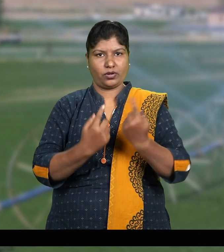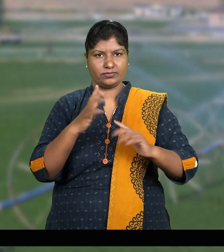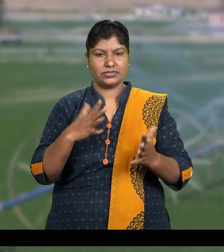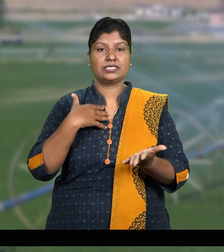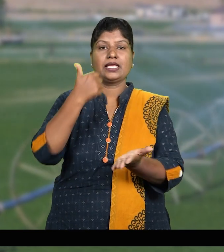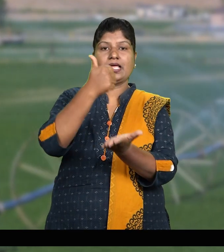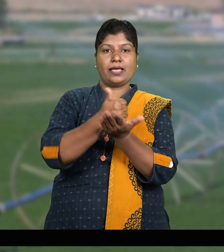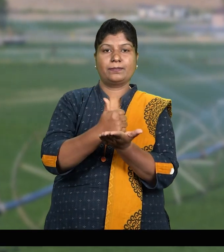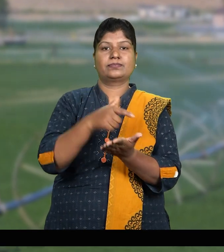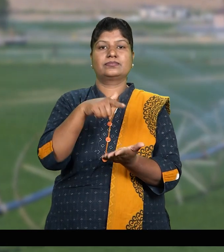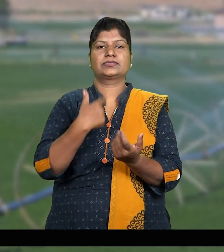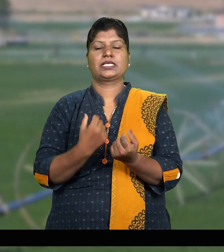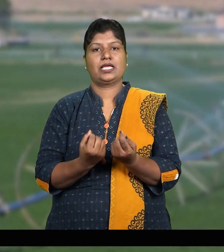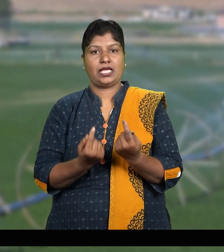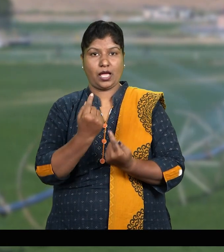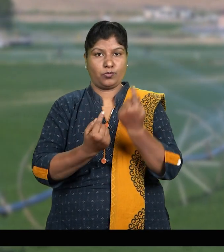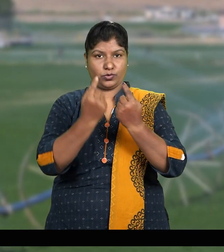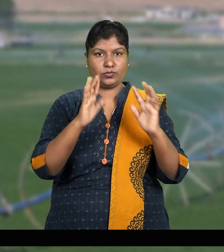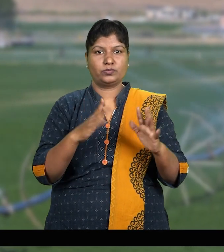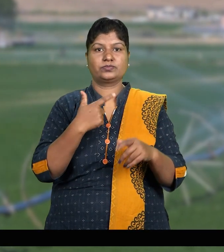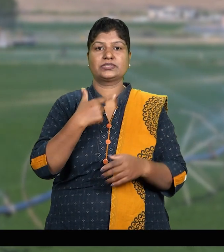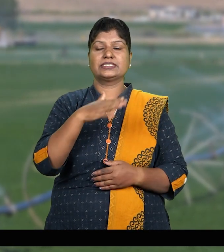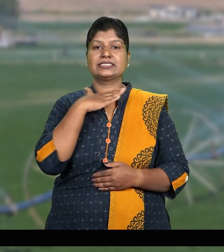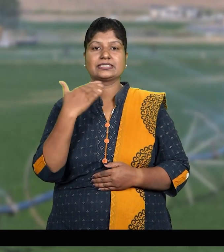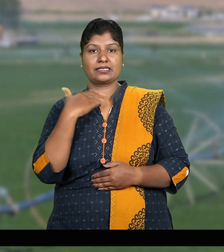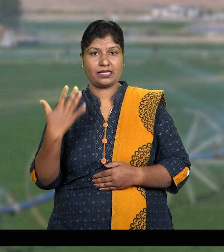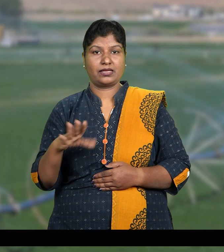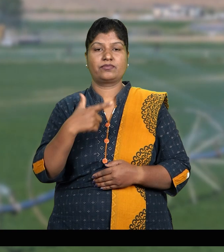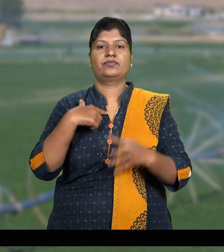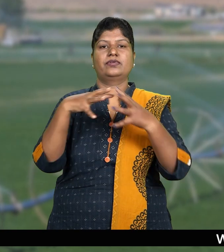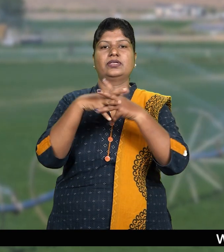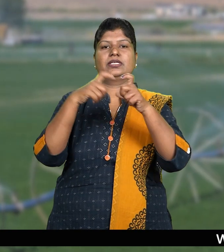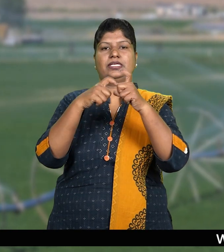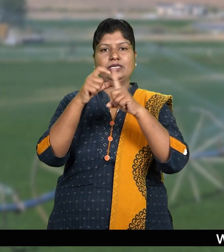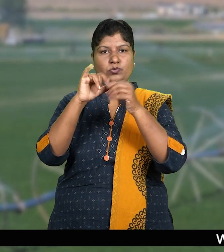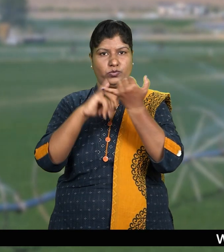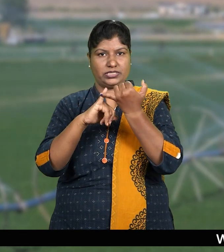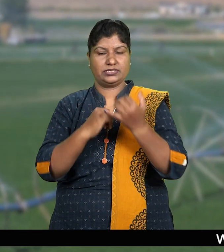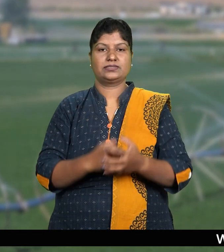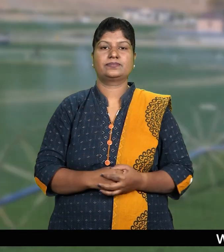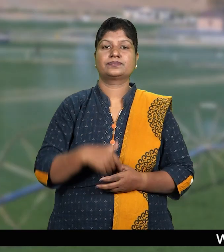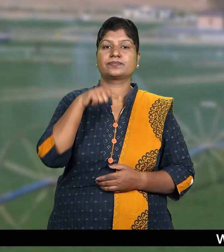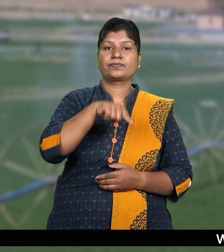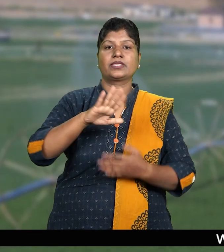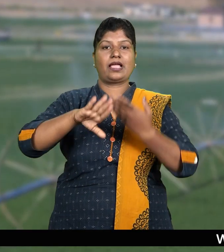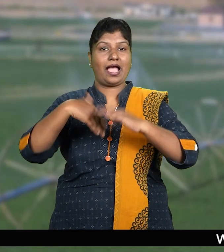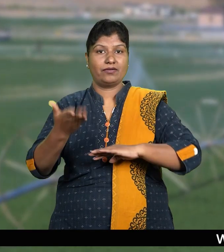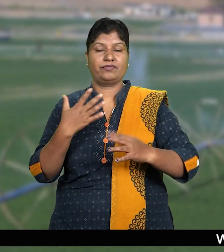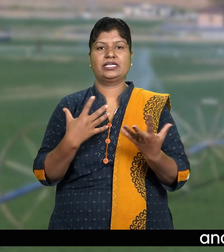helps in uprooting and killing of weeds, which may then dry